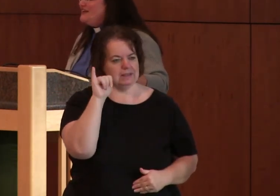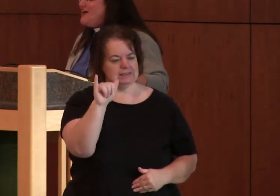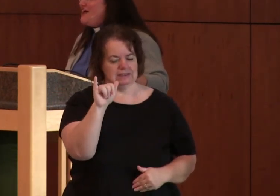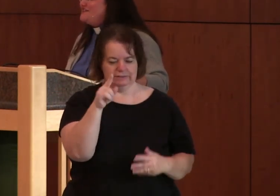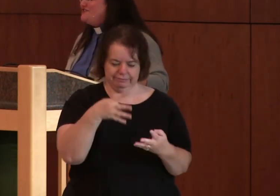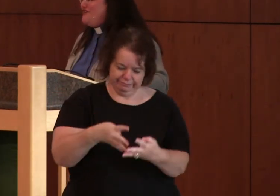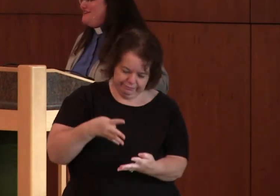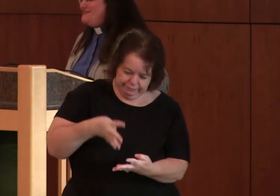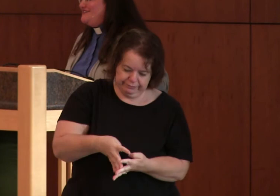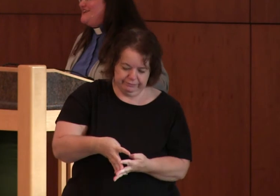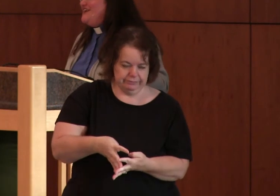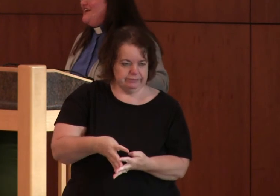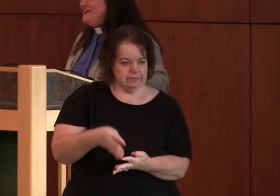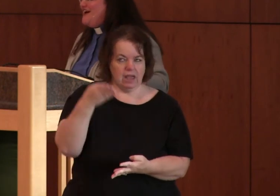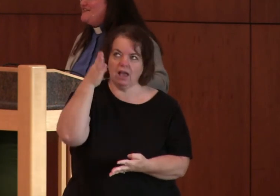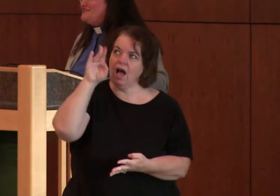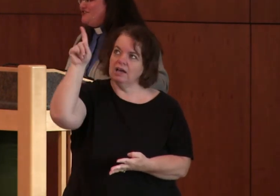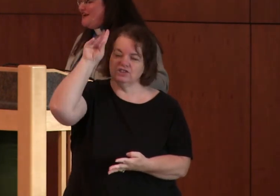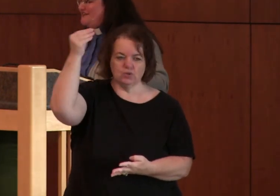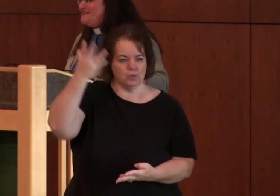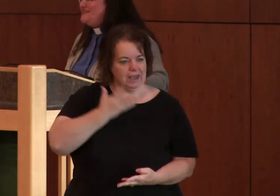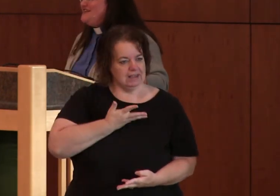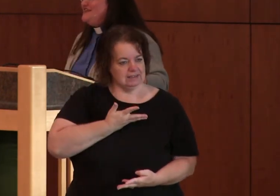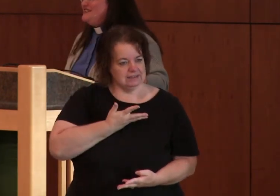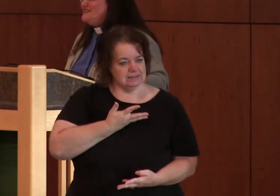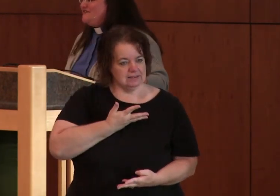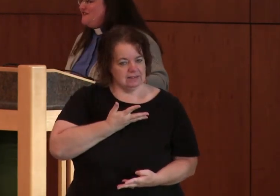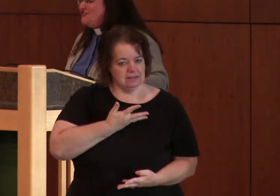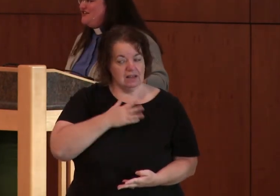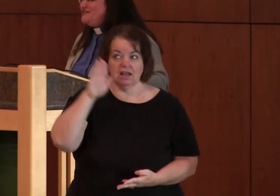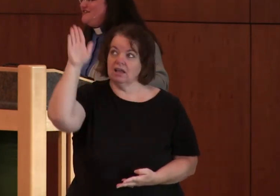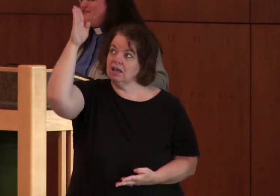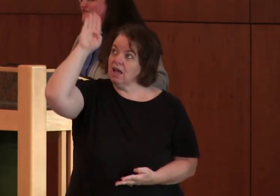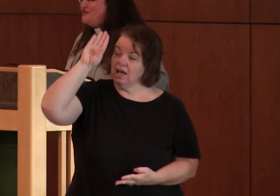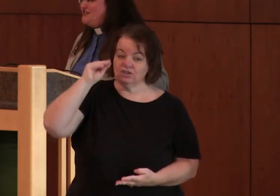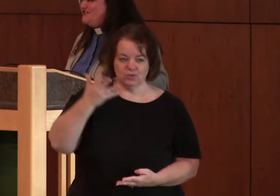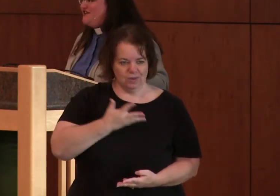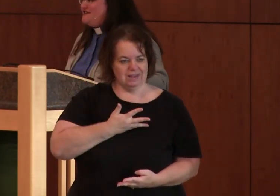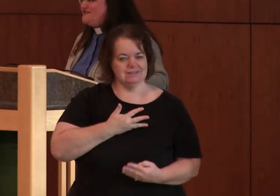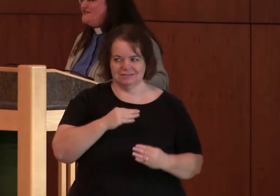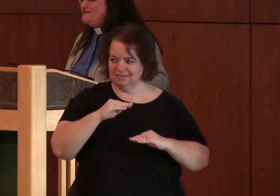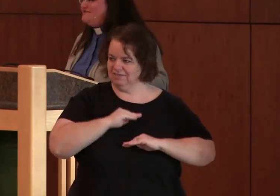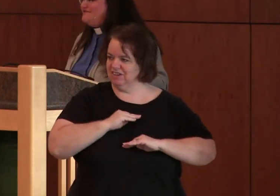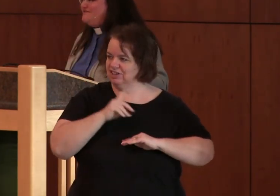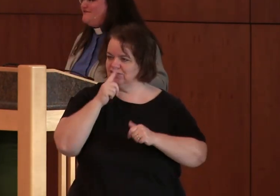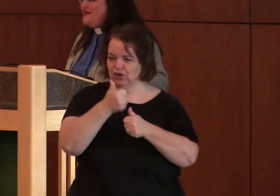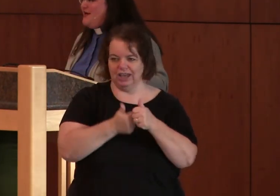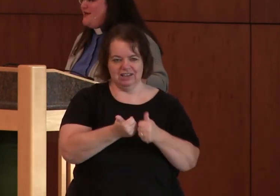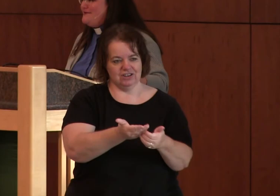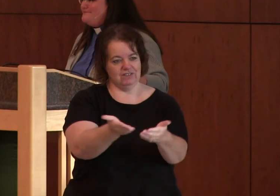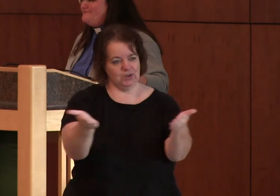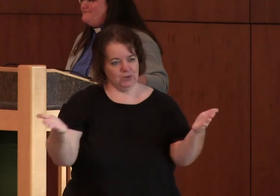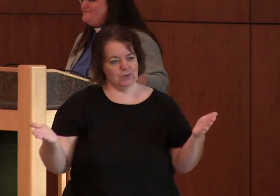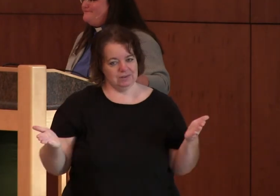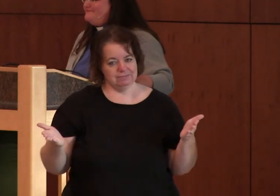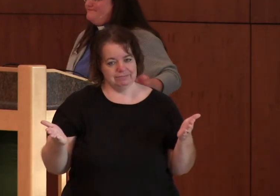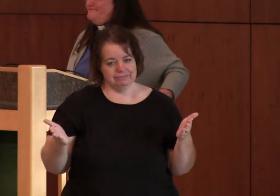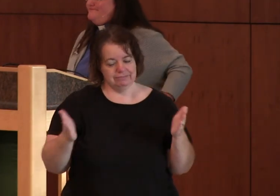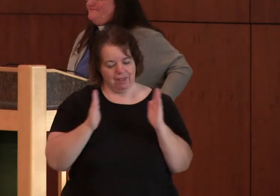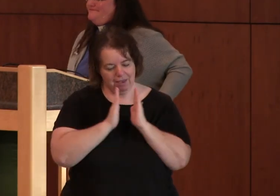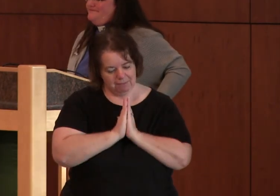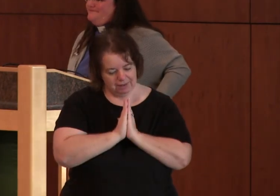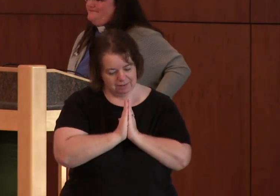rooted in God's grace, and God's grace is sufficient for each of us. Amen.